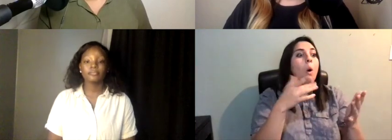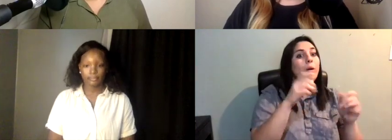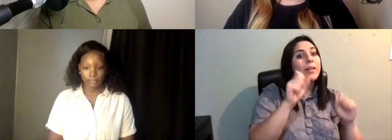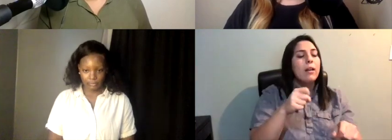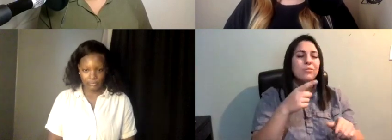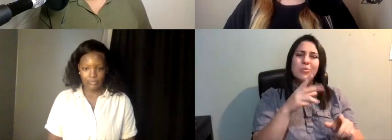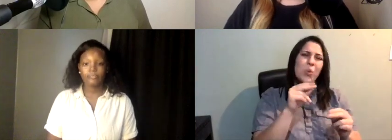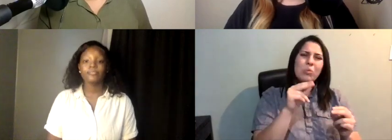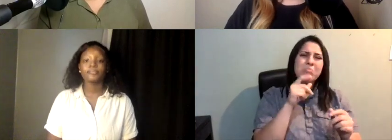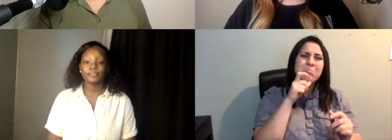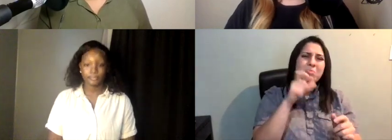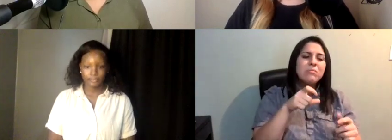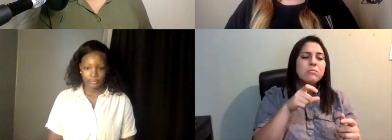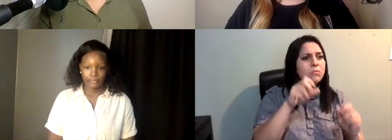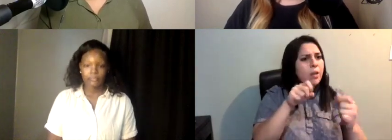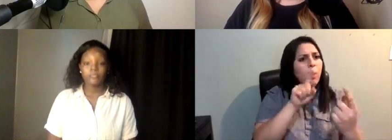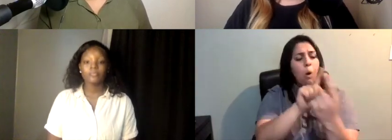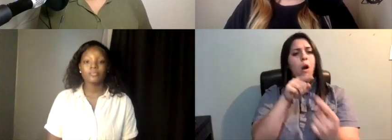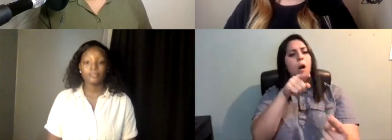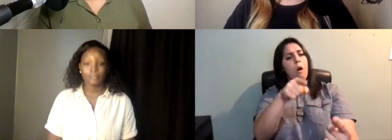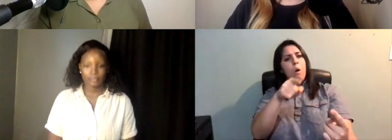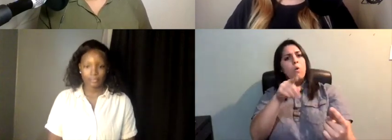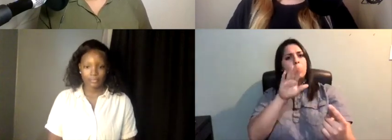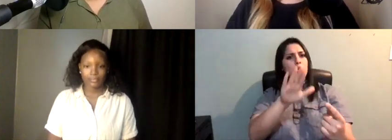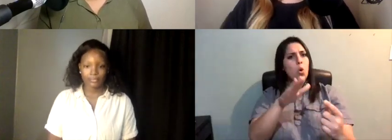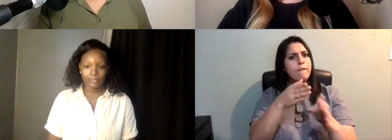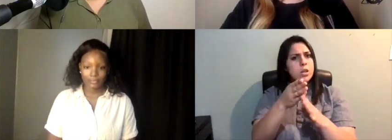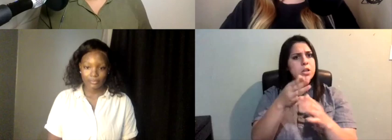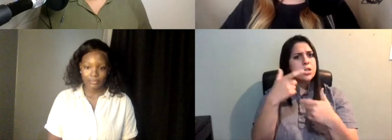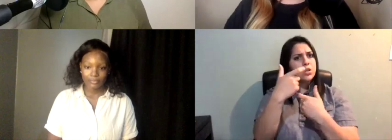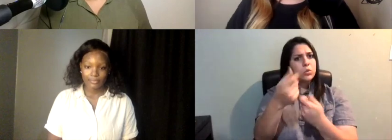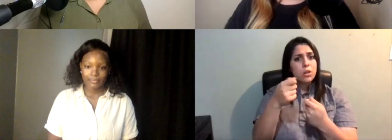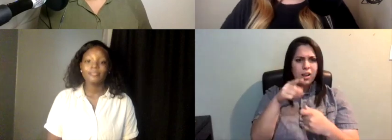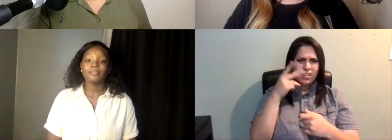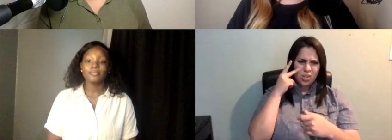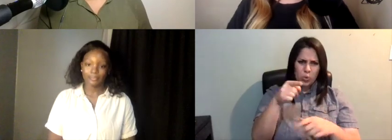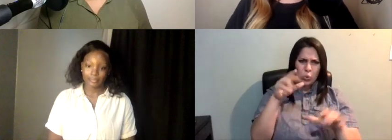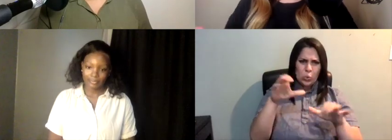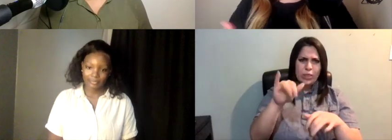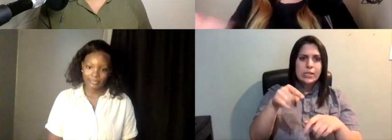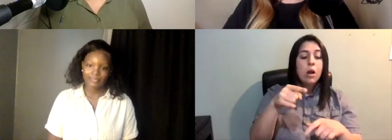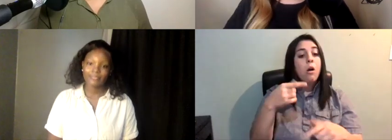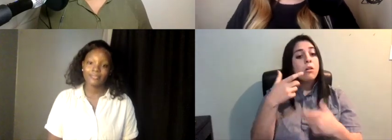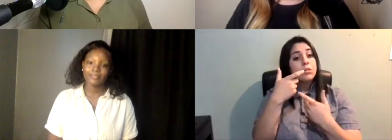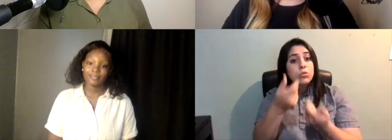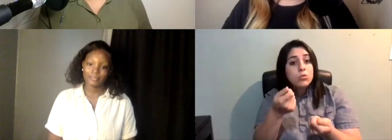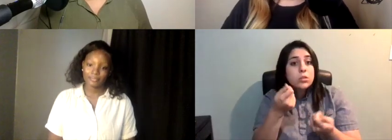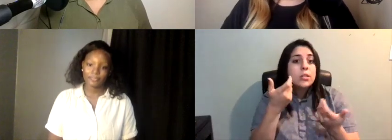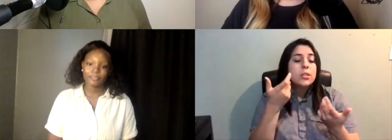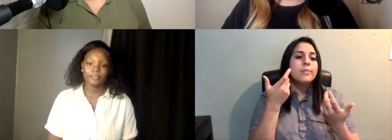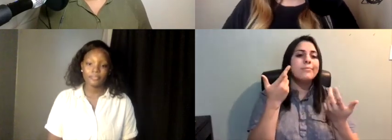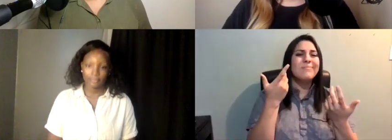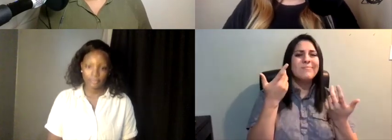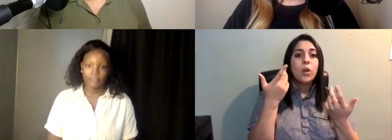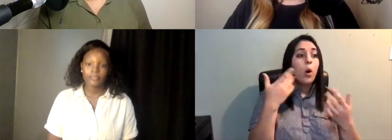just, hey, I saw you got started in this. I'm really interested in it. I mean, you know, my friend that I met on Instagram, who